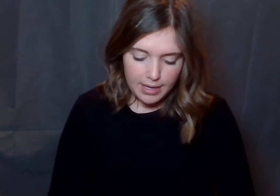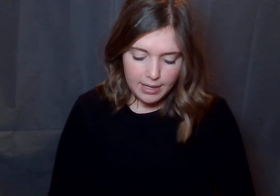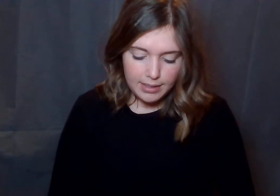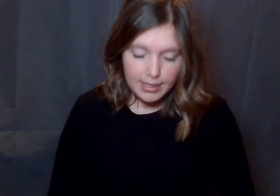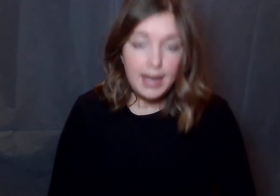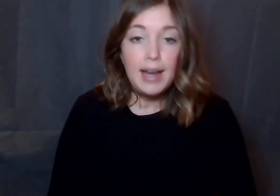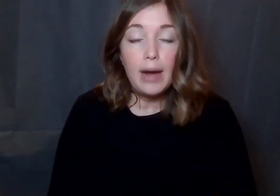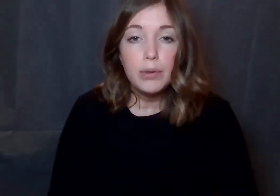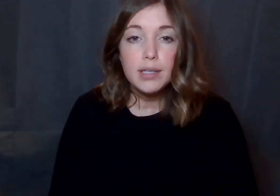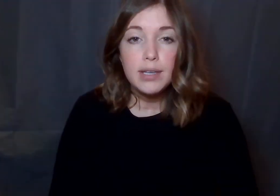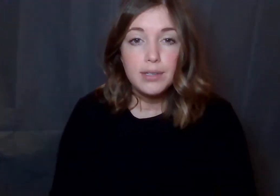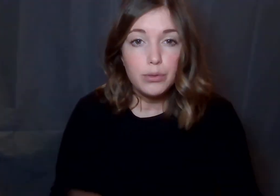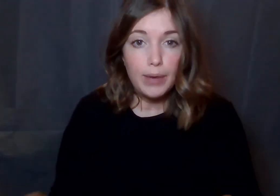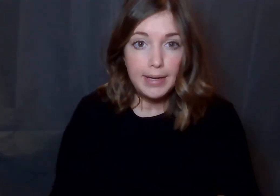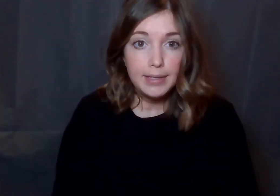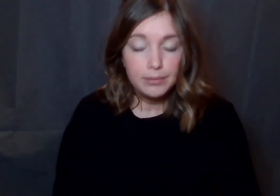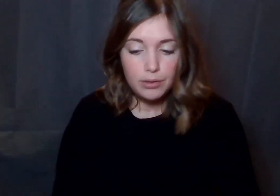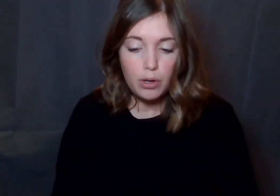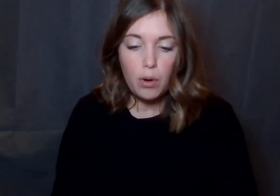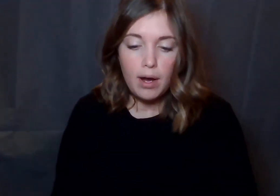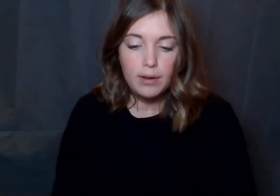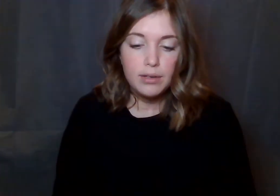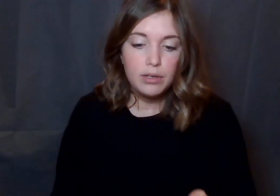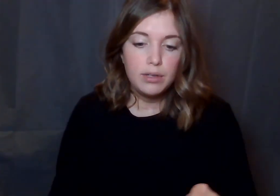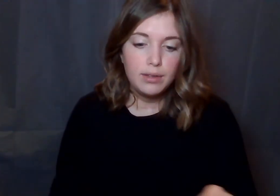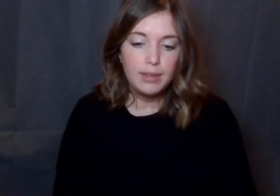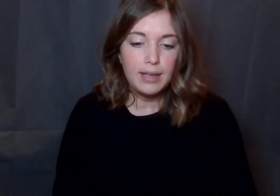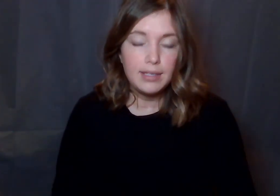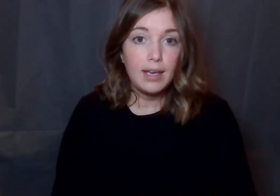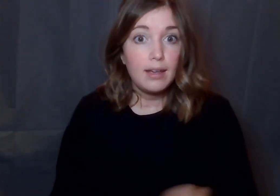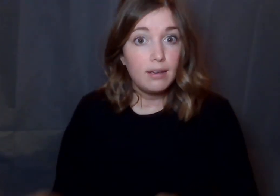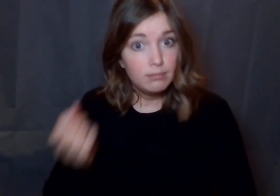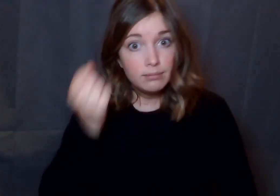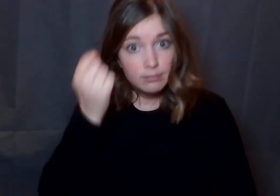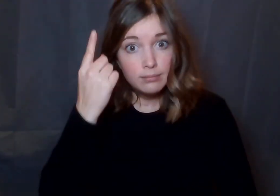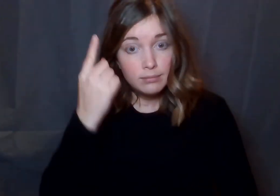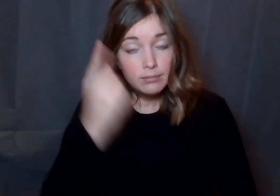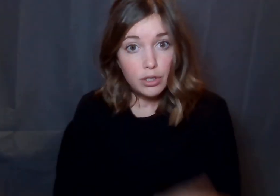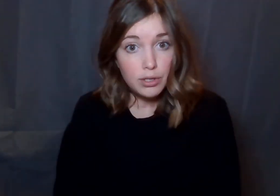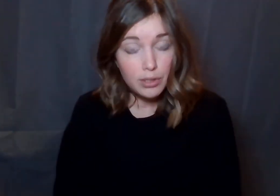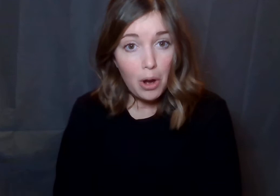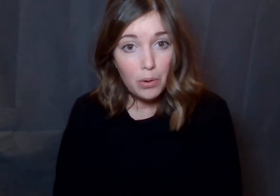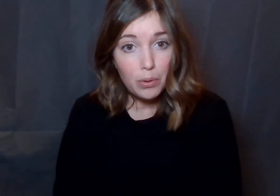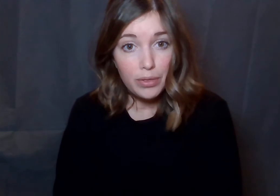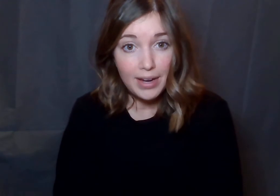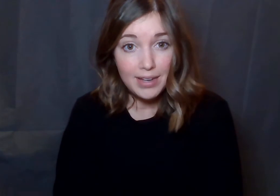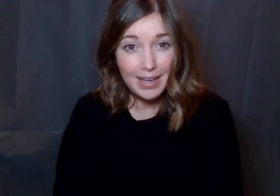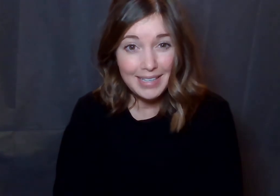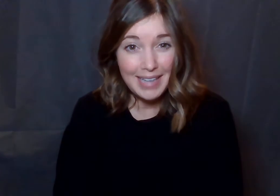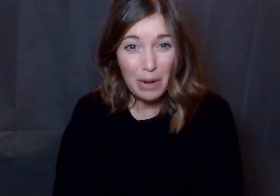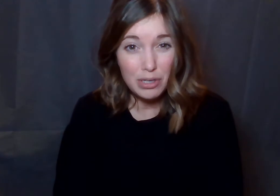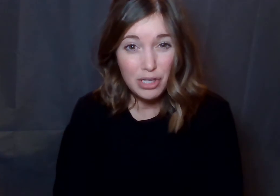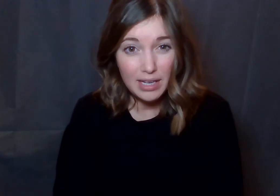Understand, it's 10 hours straight. So that's like, just know that it's like a 10-hour